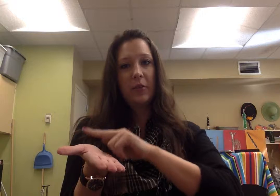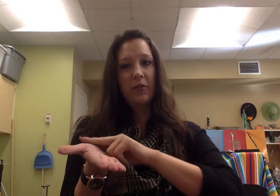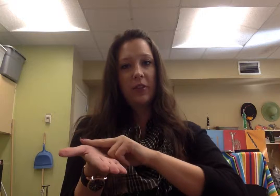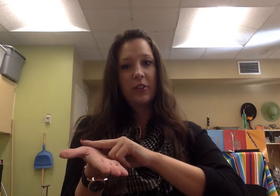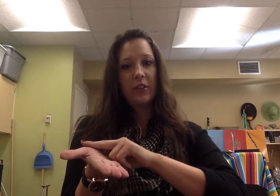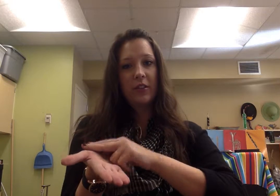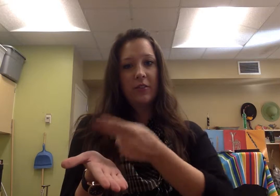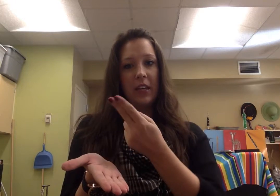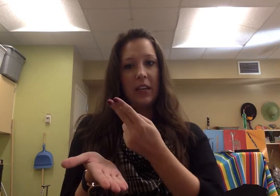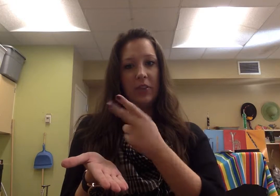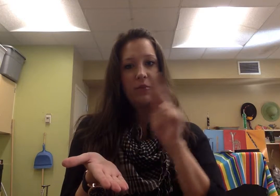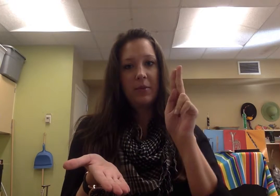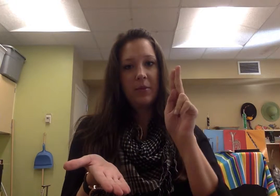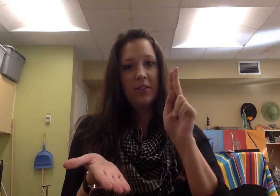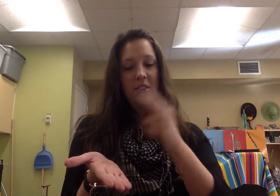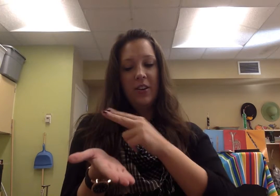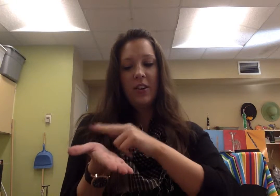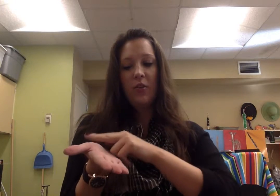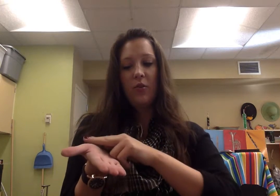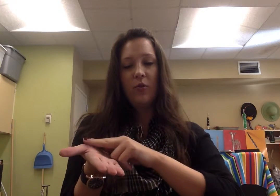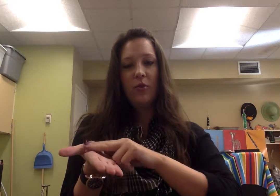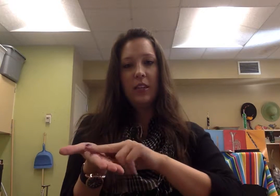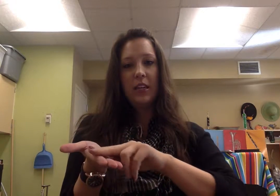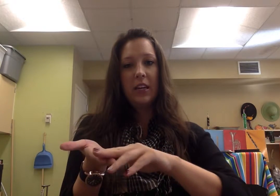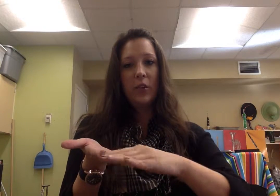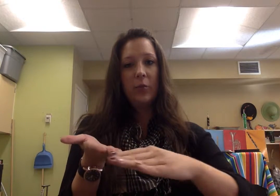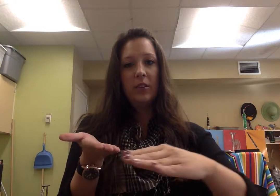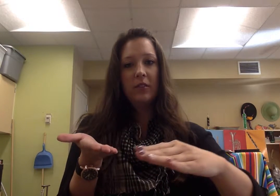your fingers here. The H, remember? Holy and open.